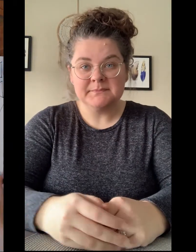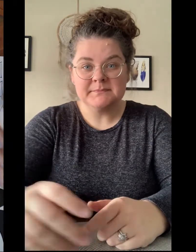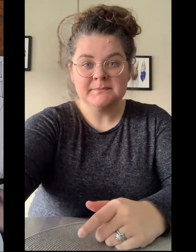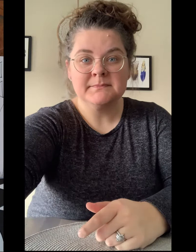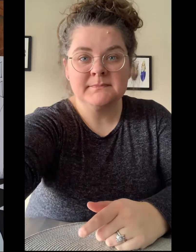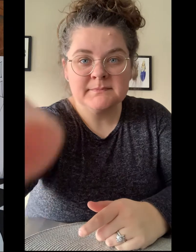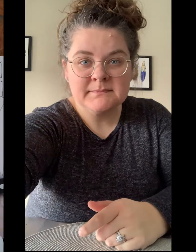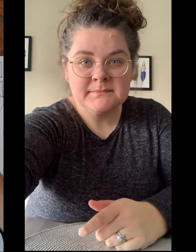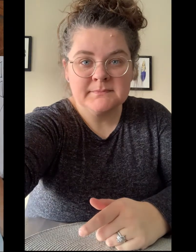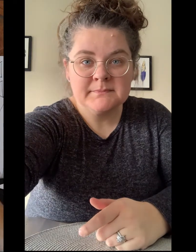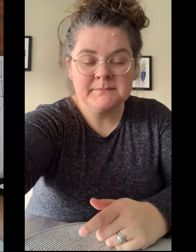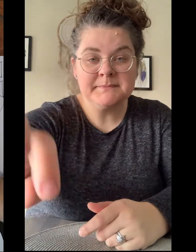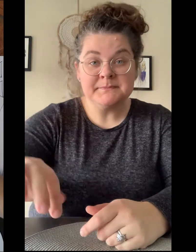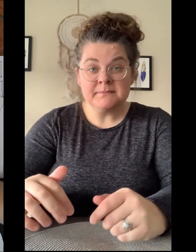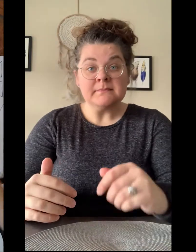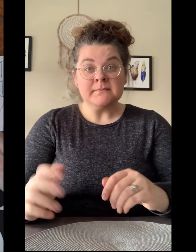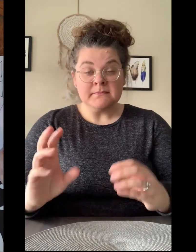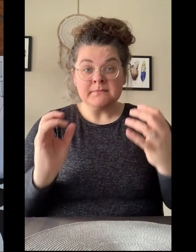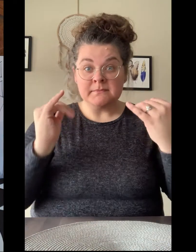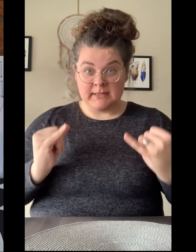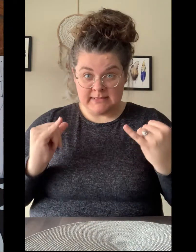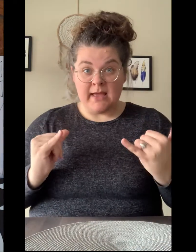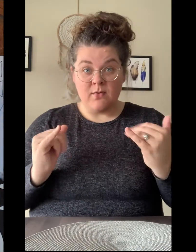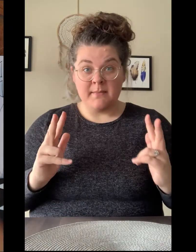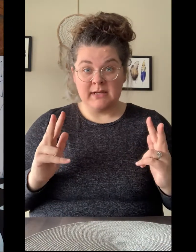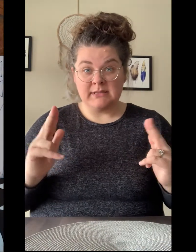I have it all mapped out. I'm going to start cutting it out now.